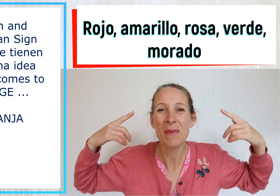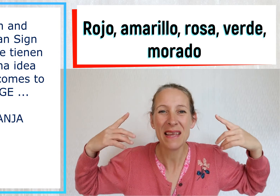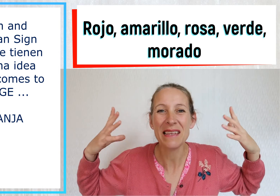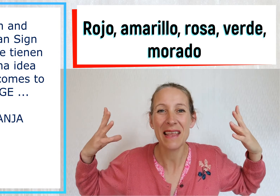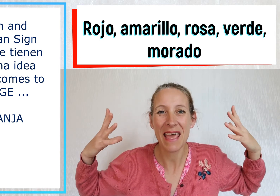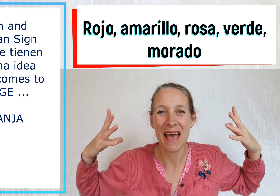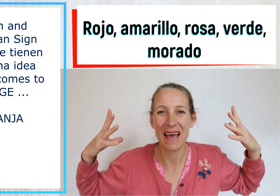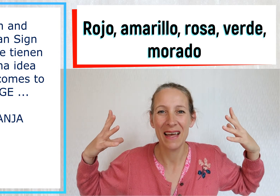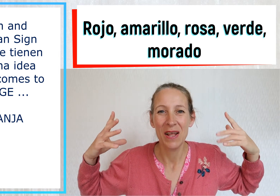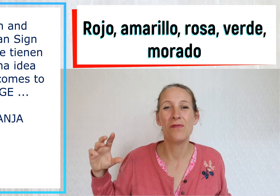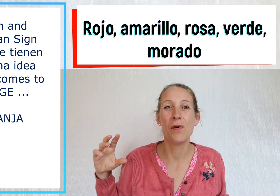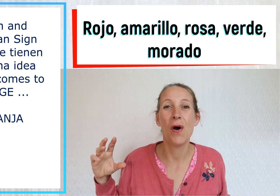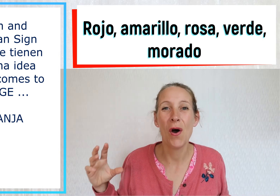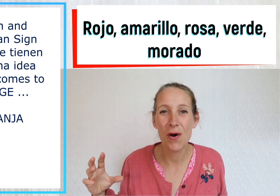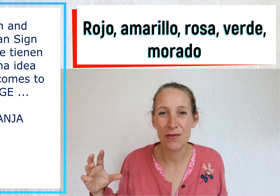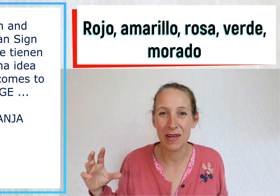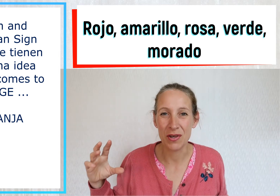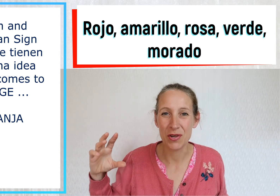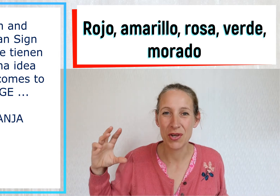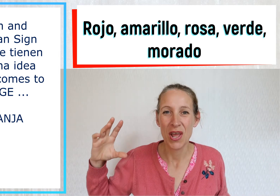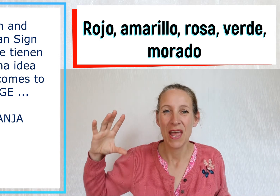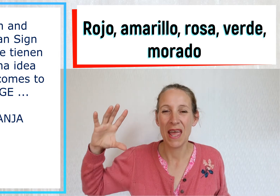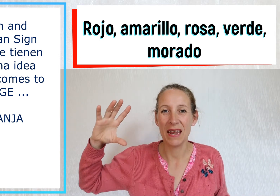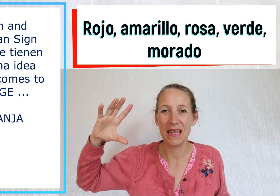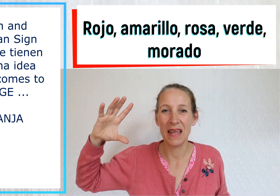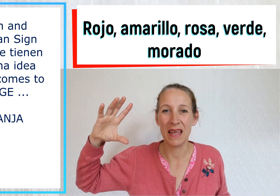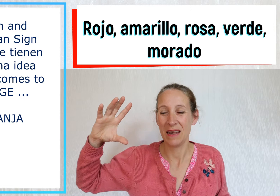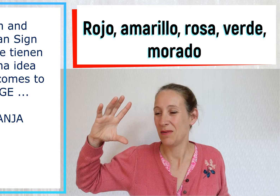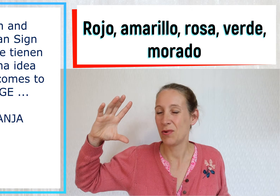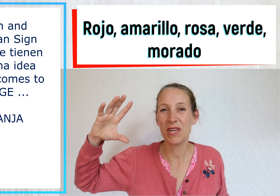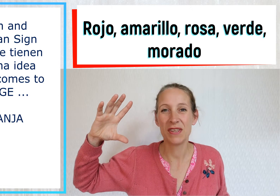misma idea for orange. And in British Sign